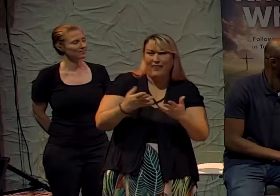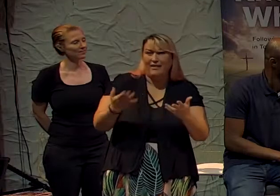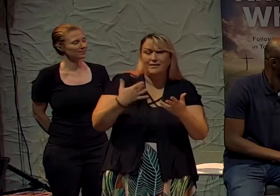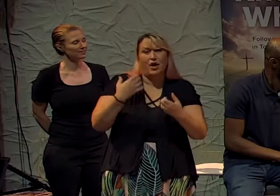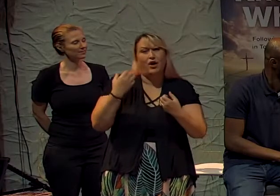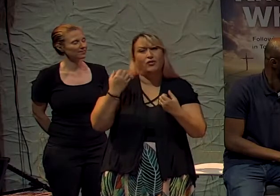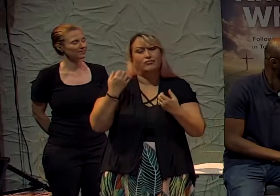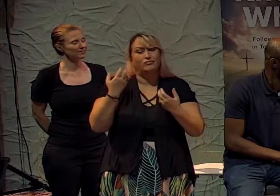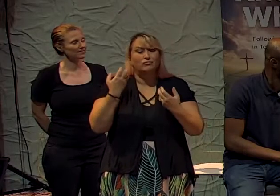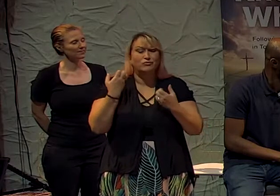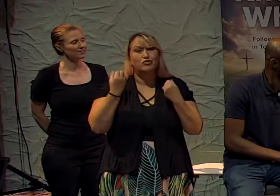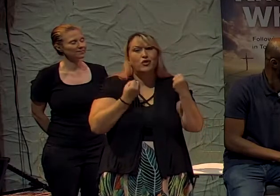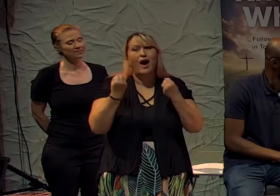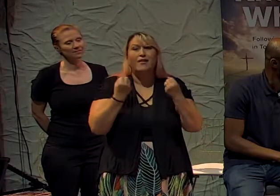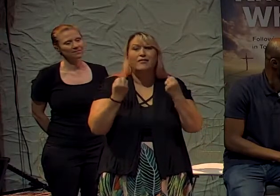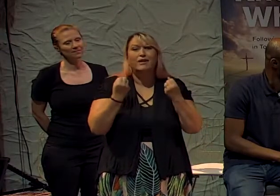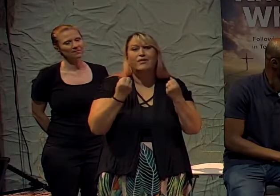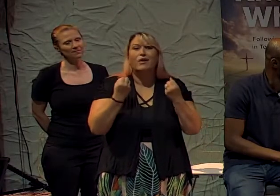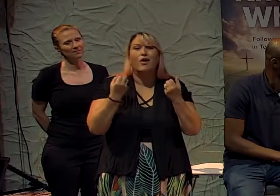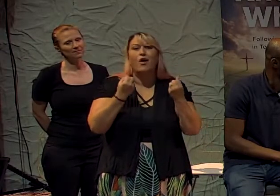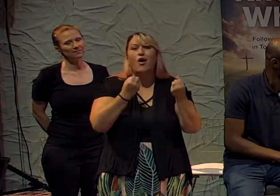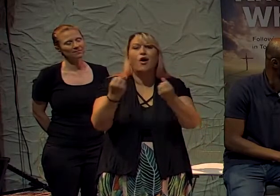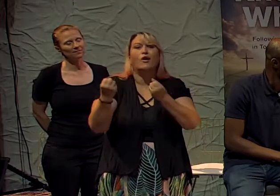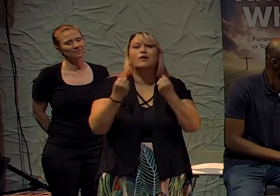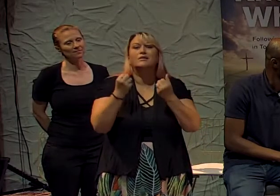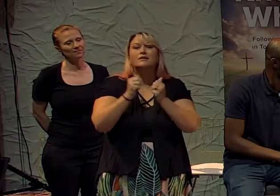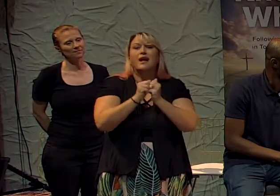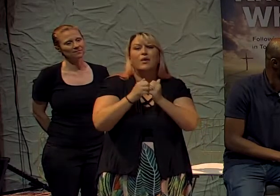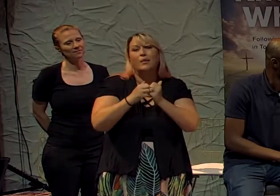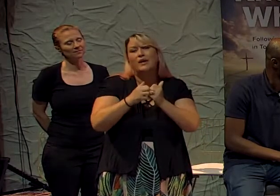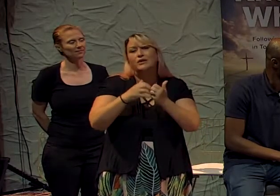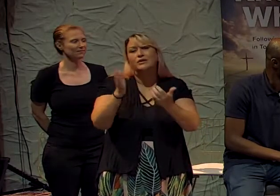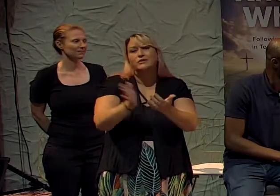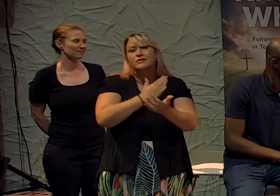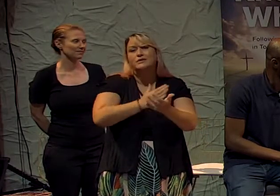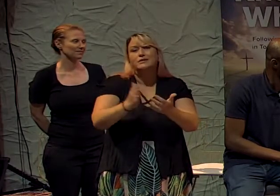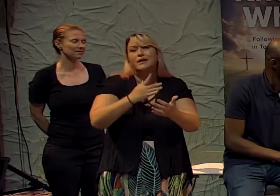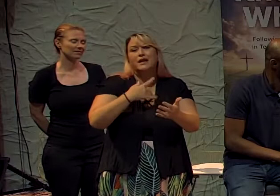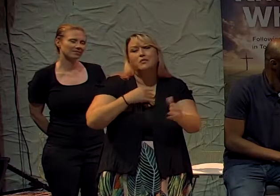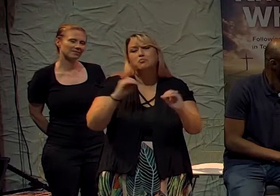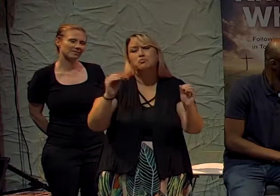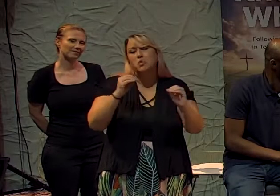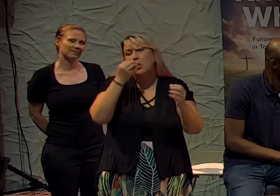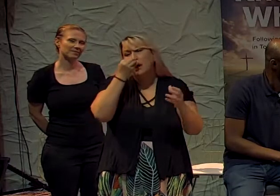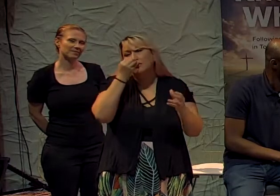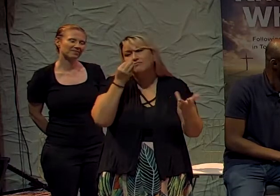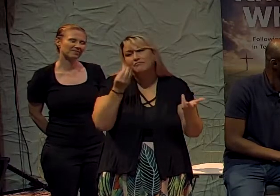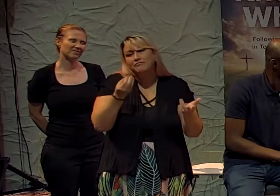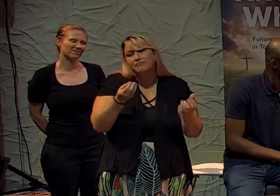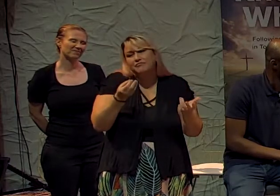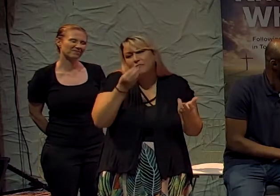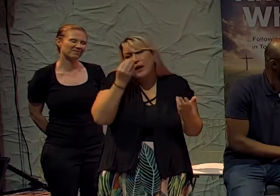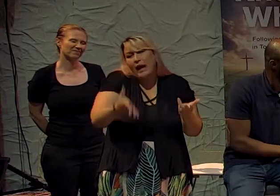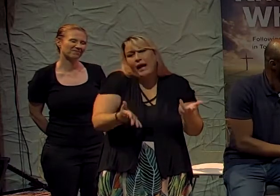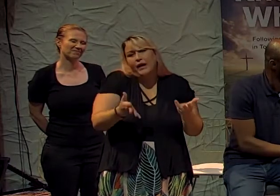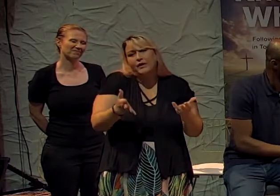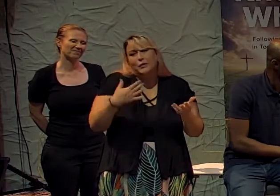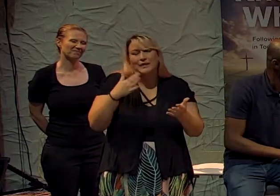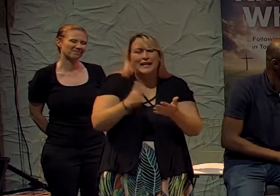together and talking and listening to music. We just crank it up and sing, and nobody cares what we sound like. The kids used to